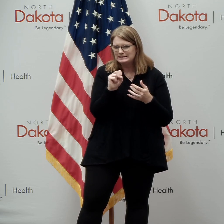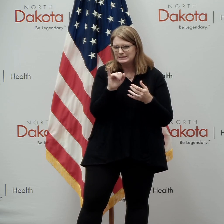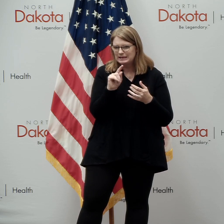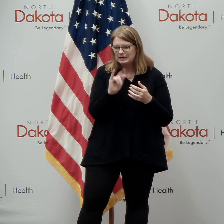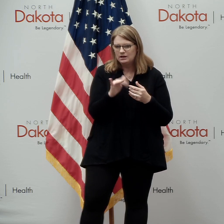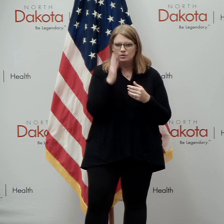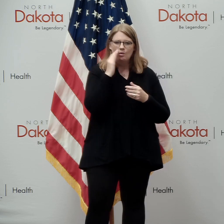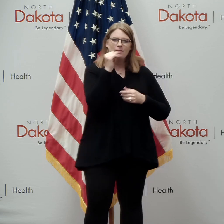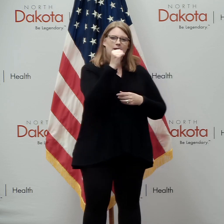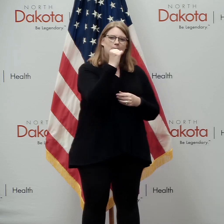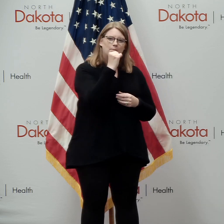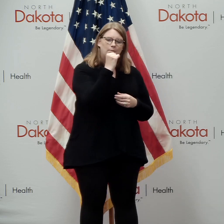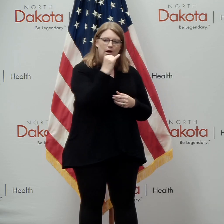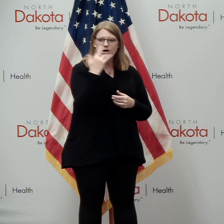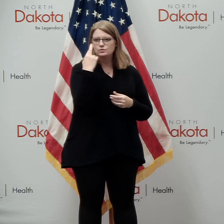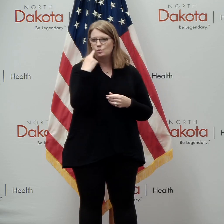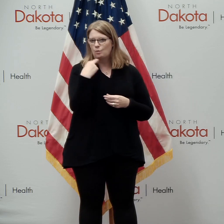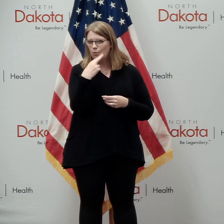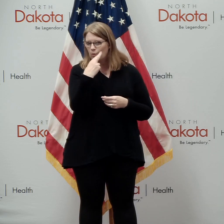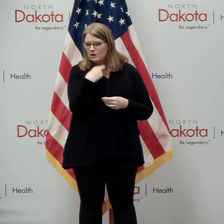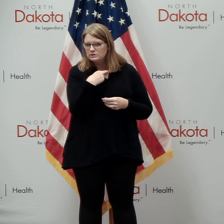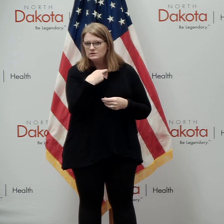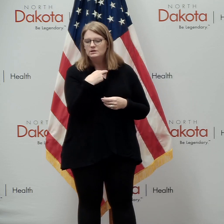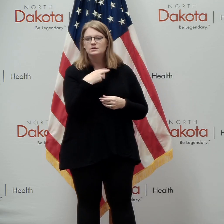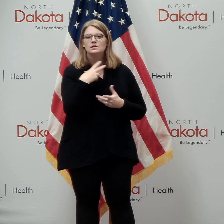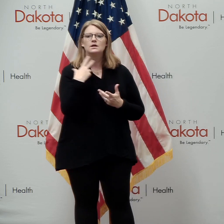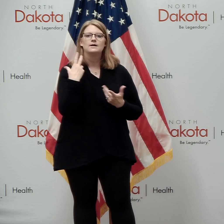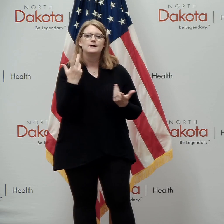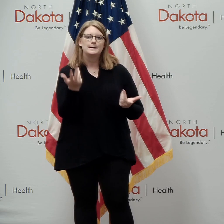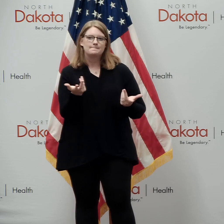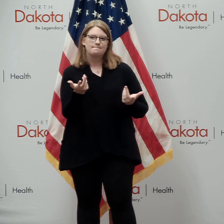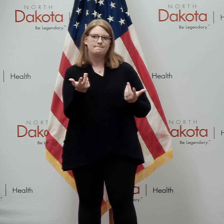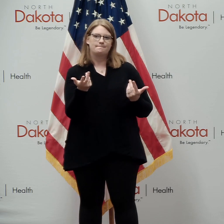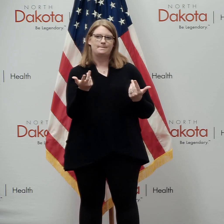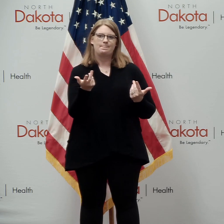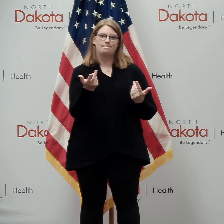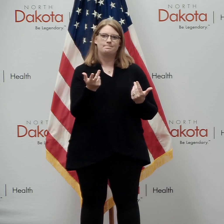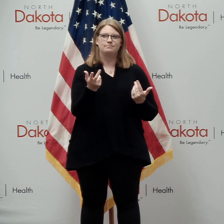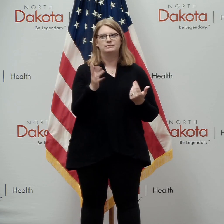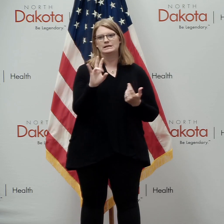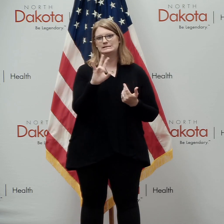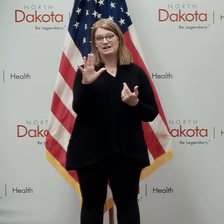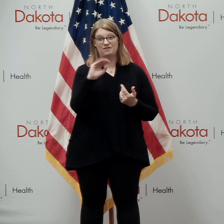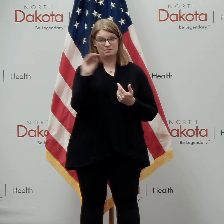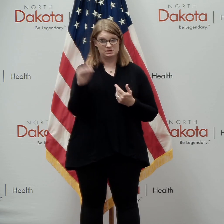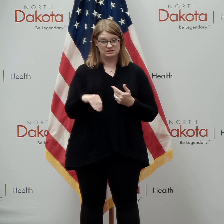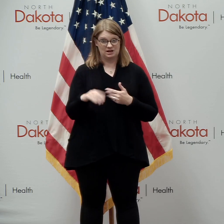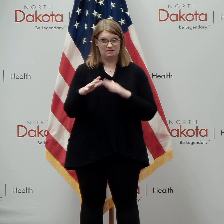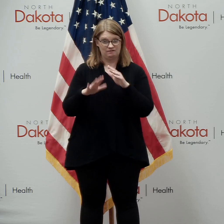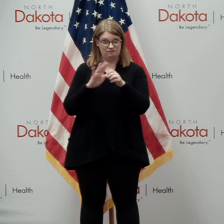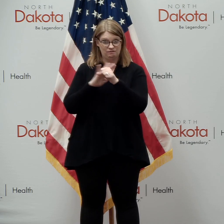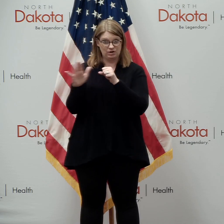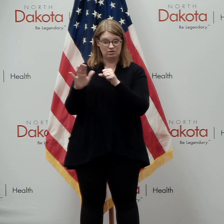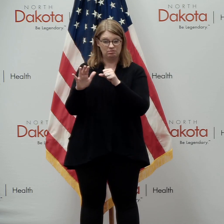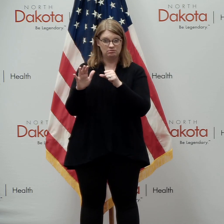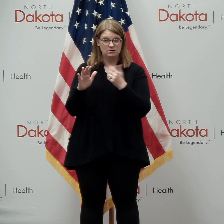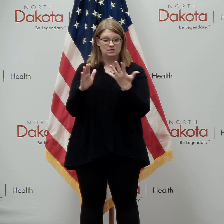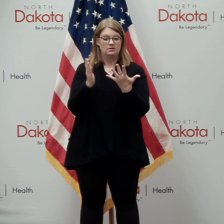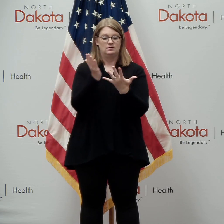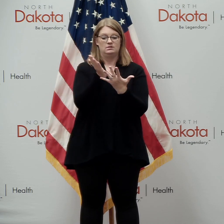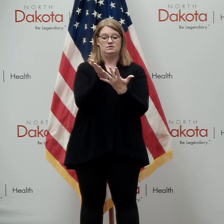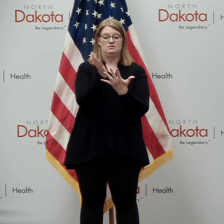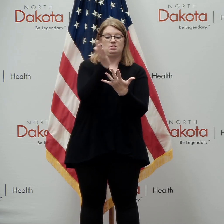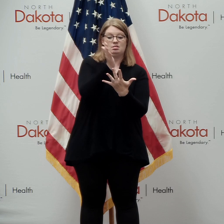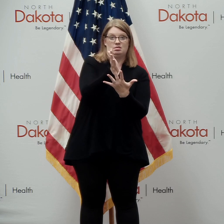if you were in the green or the low risk level, it was 75% occupancy. When we're back up to yellow where we were